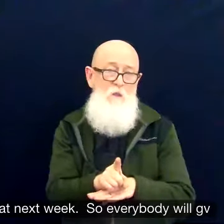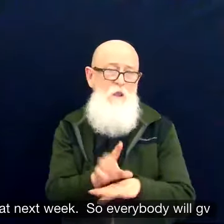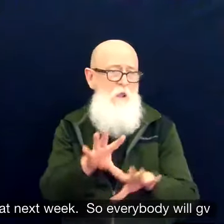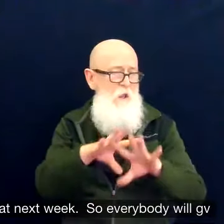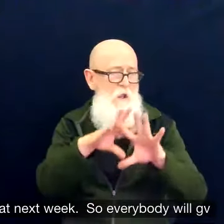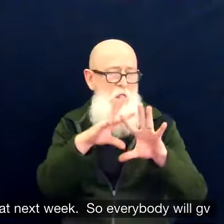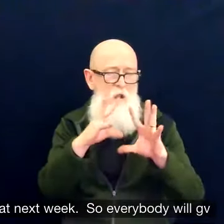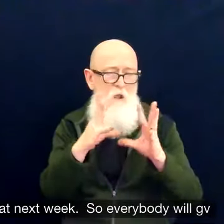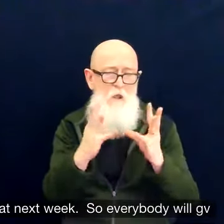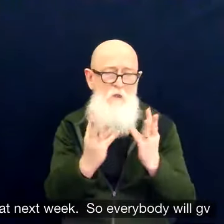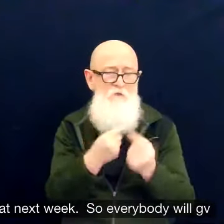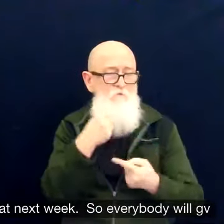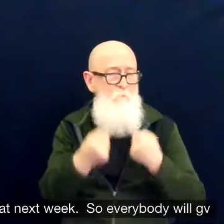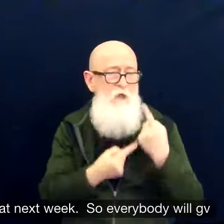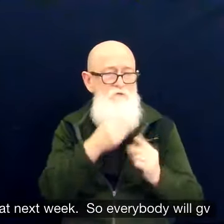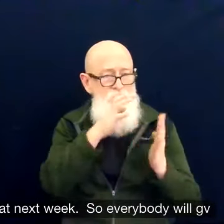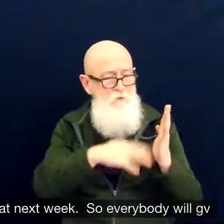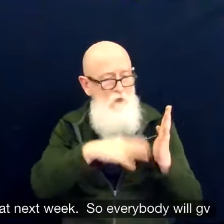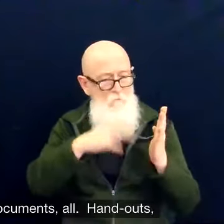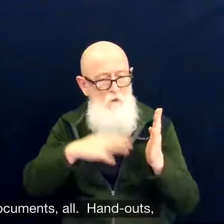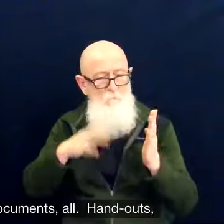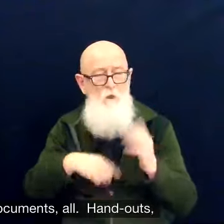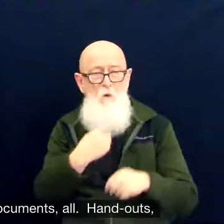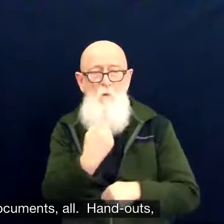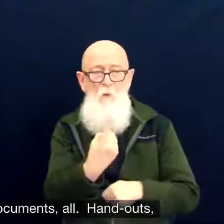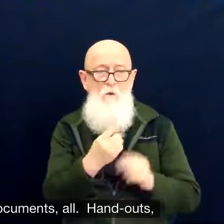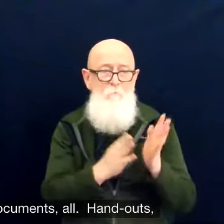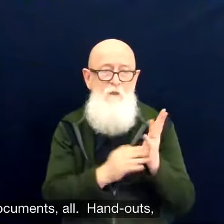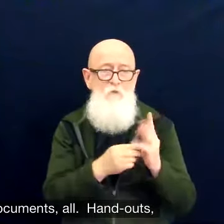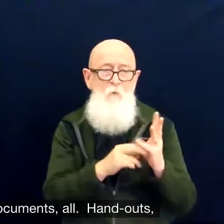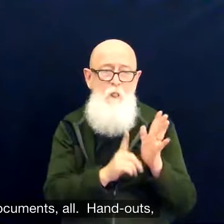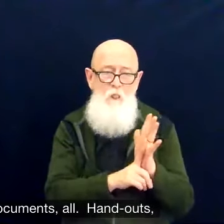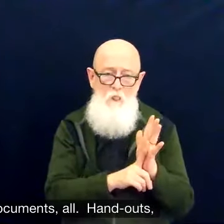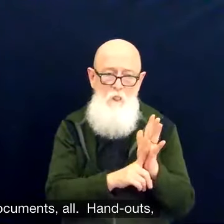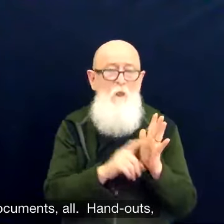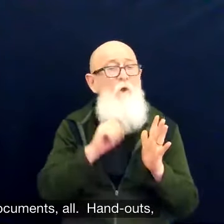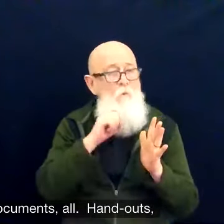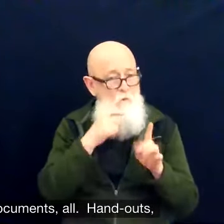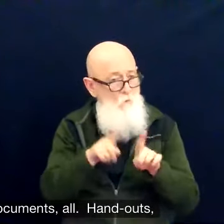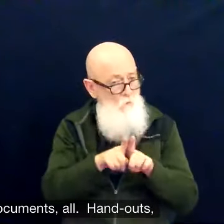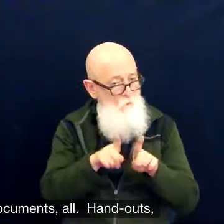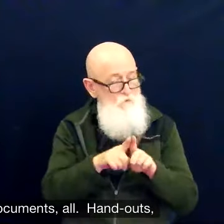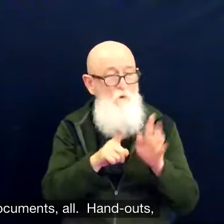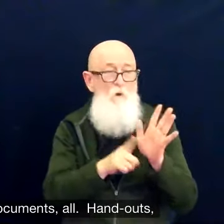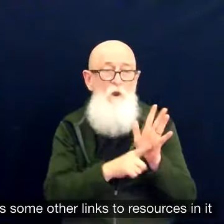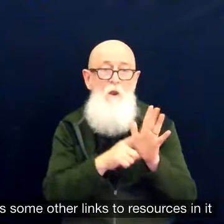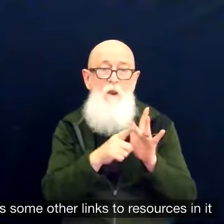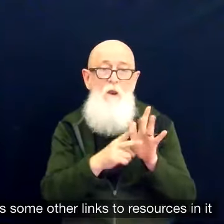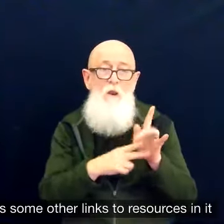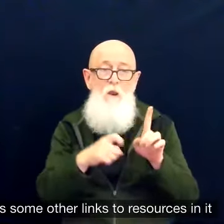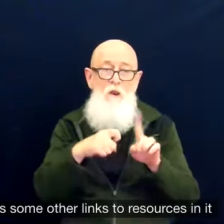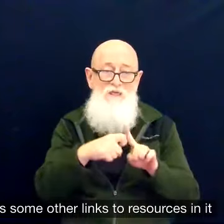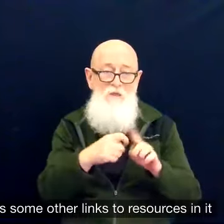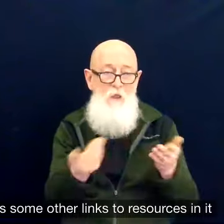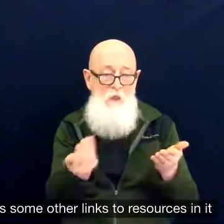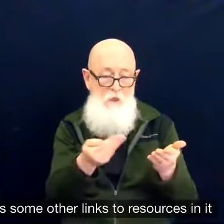in one manual that also has some other links to resources in it. And we will be brailing that for anybody